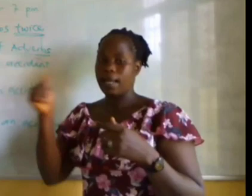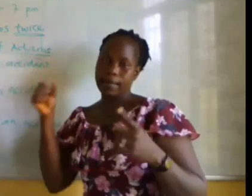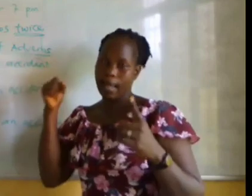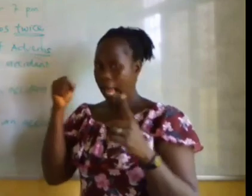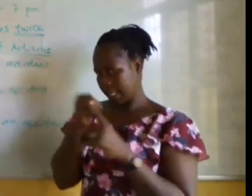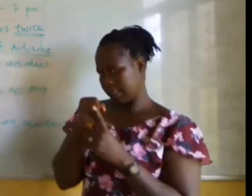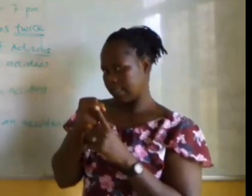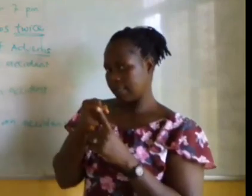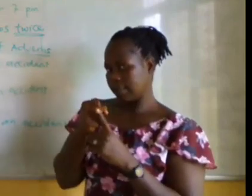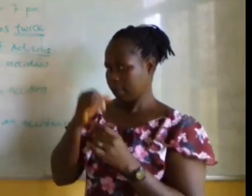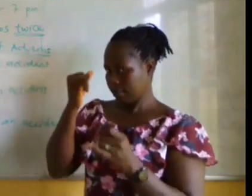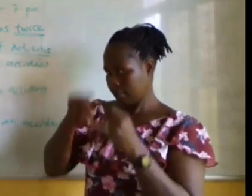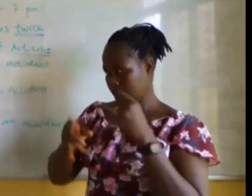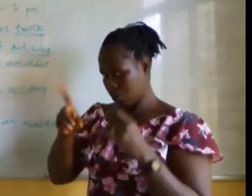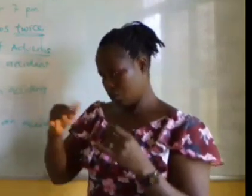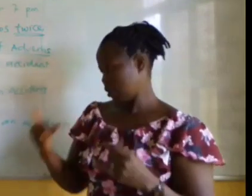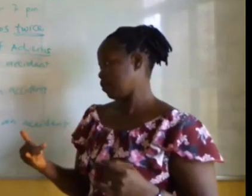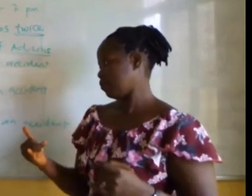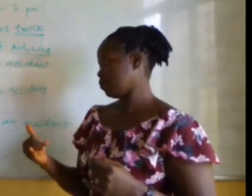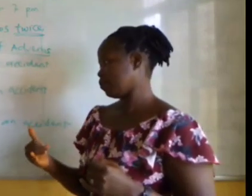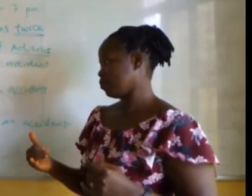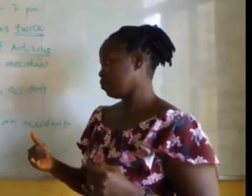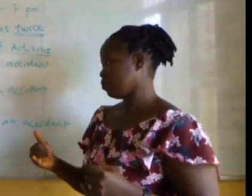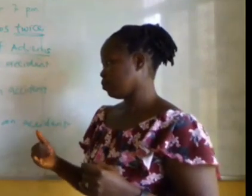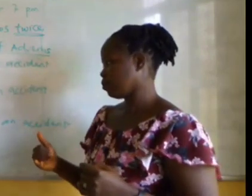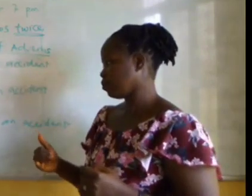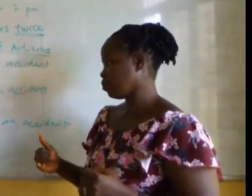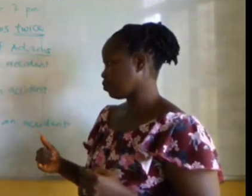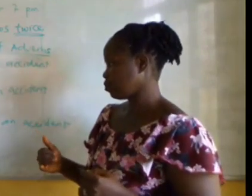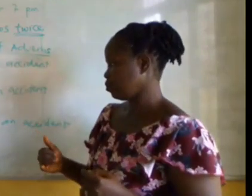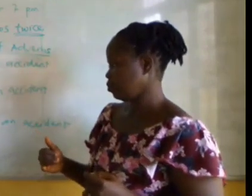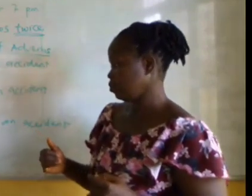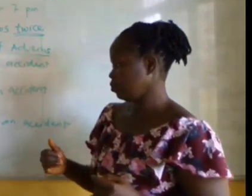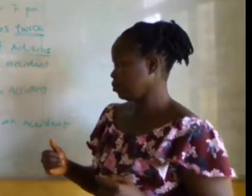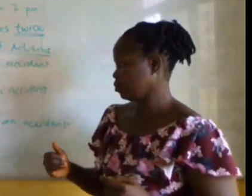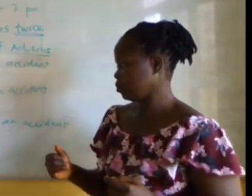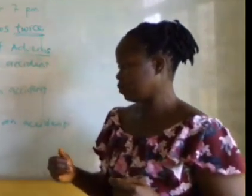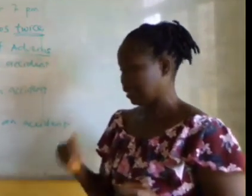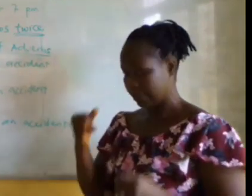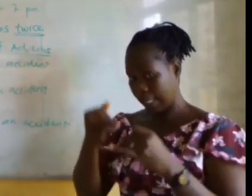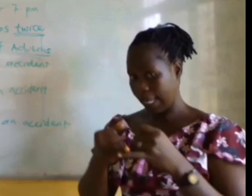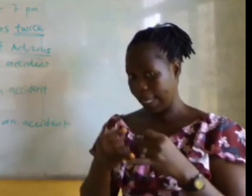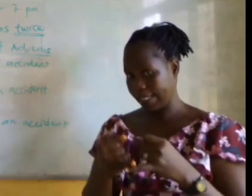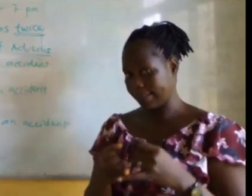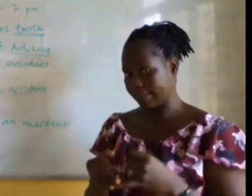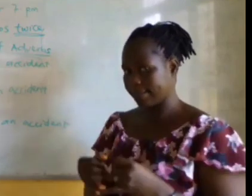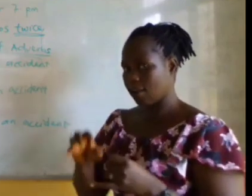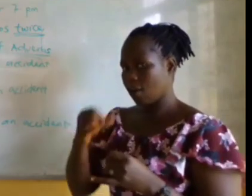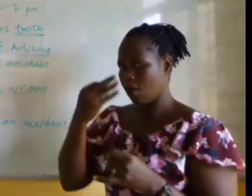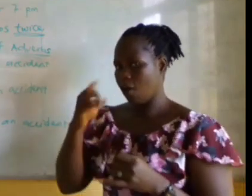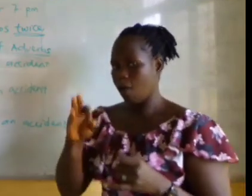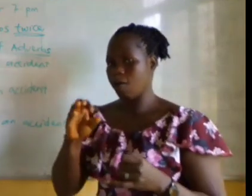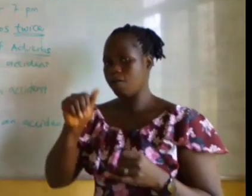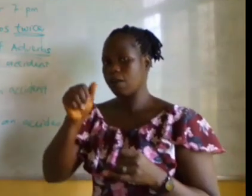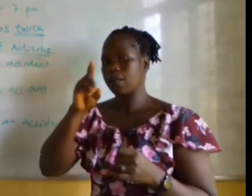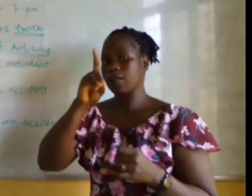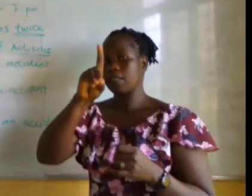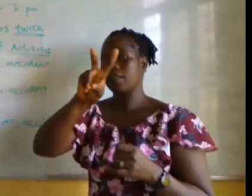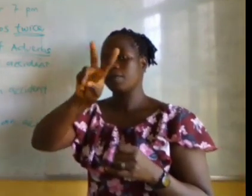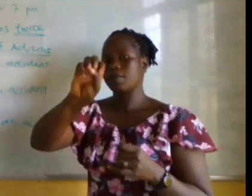accident. Lastly, let's look at the last position, that is the end position of an adverb in